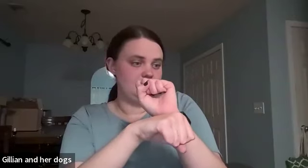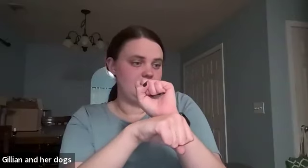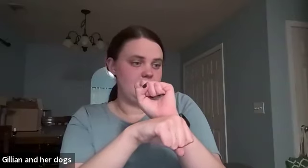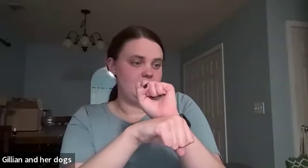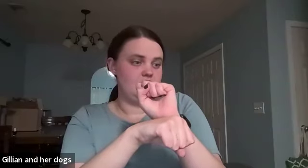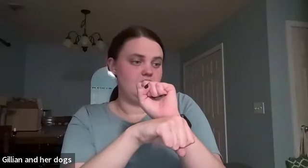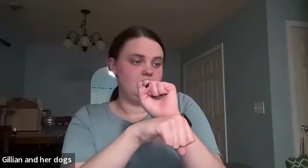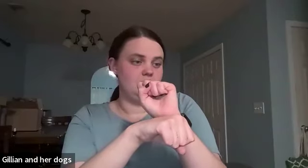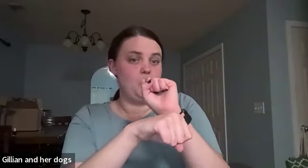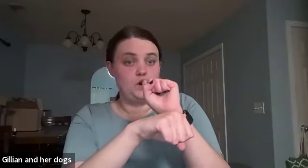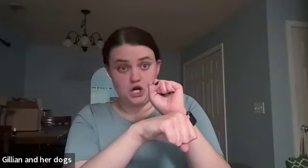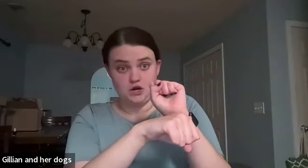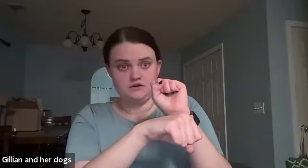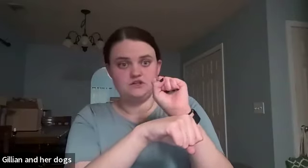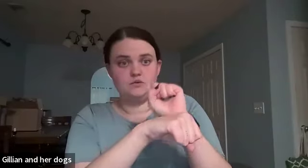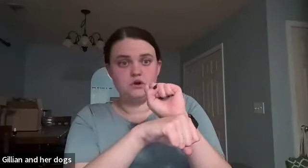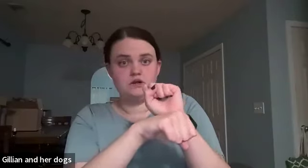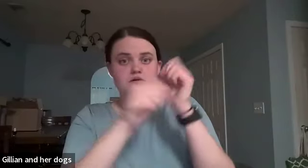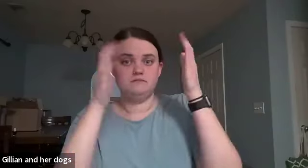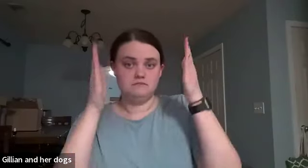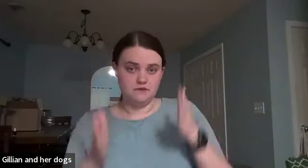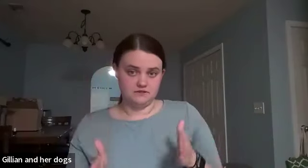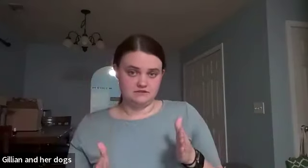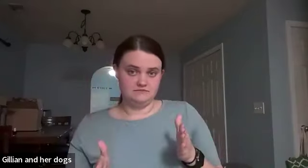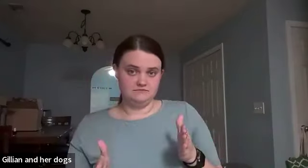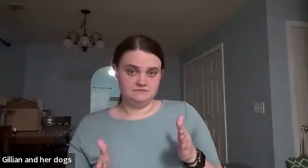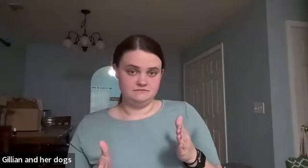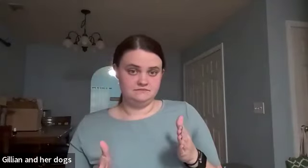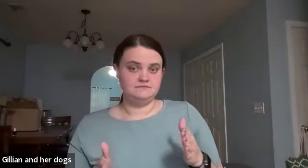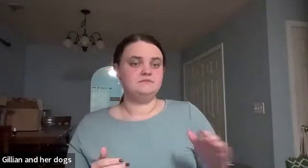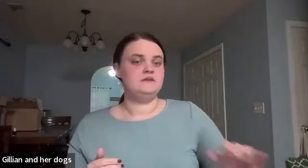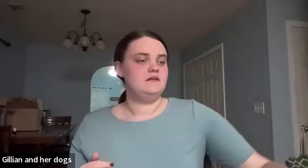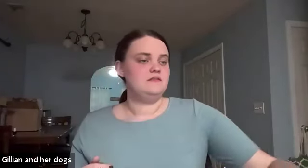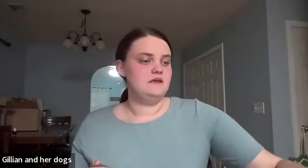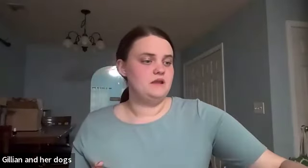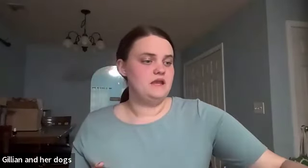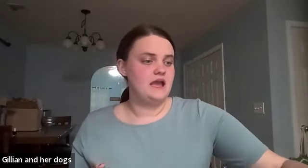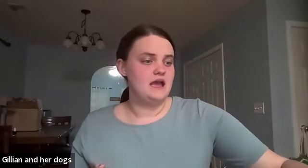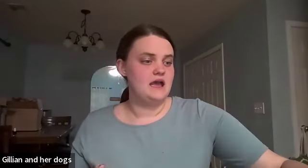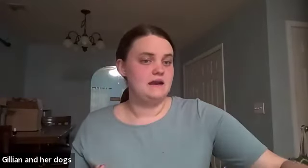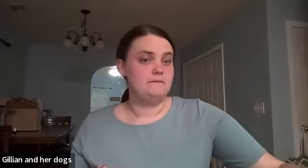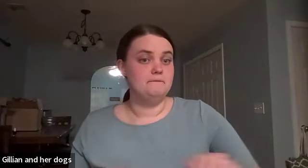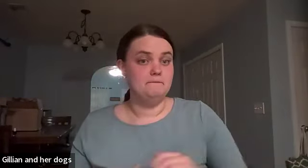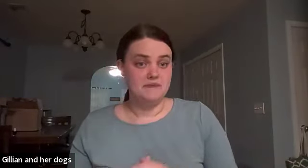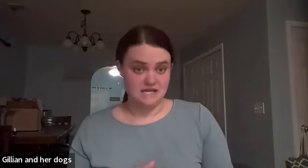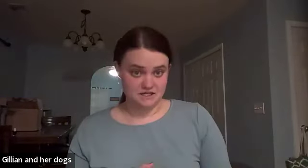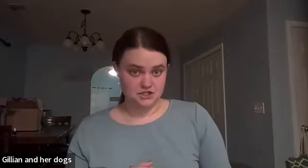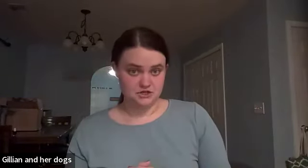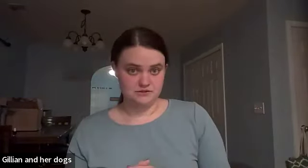Then we had worker, so work person. Then we had